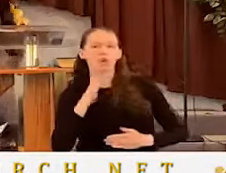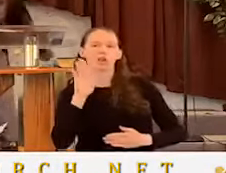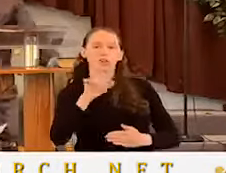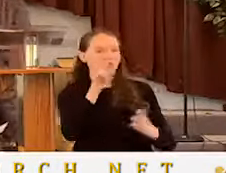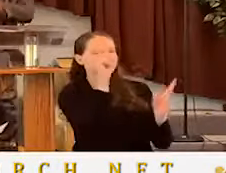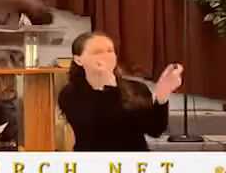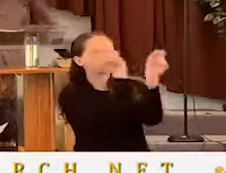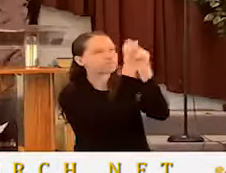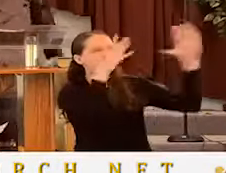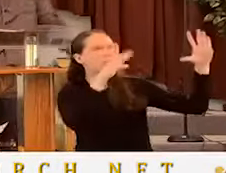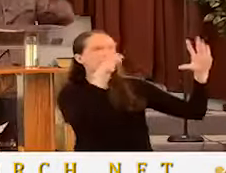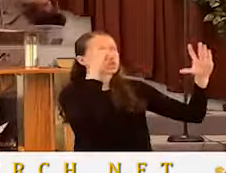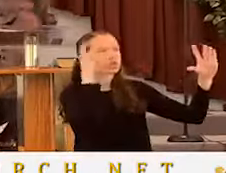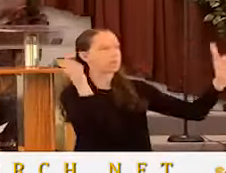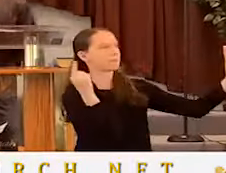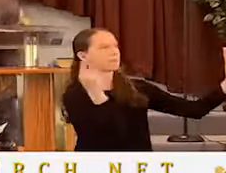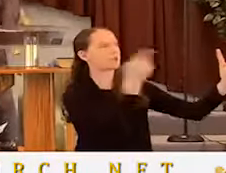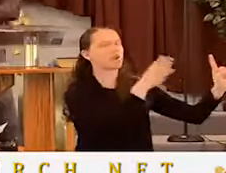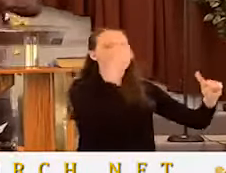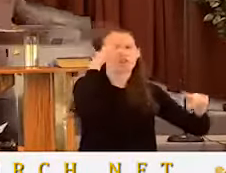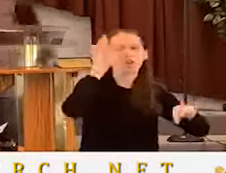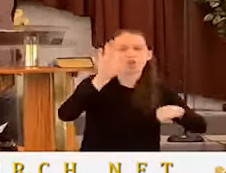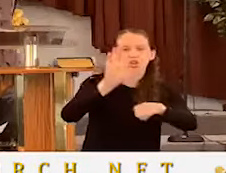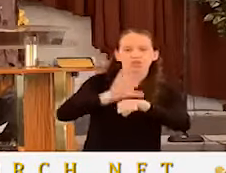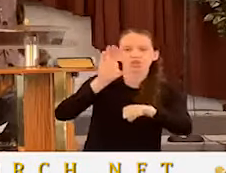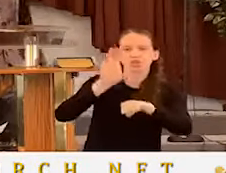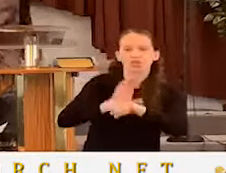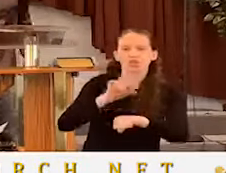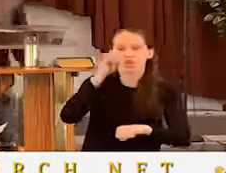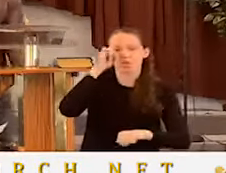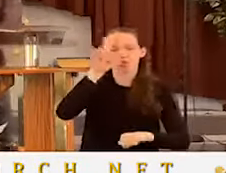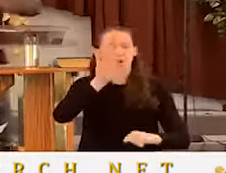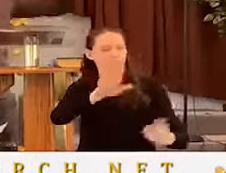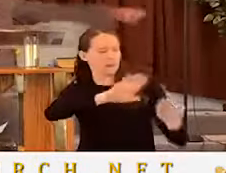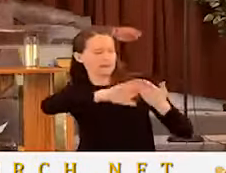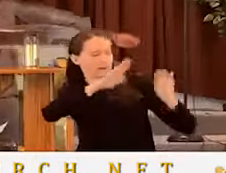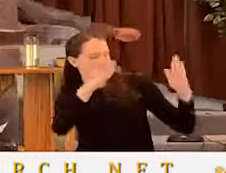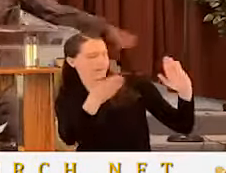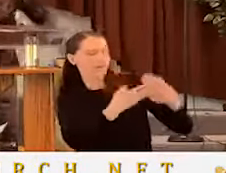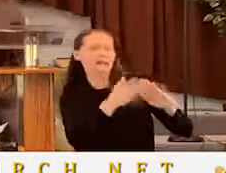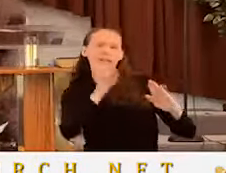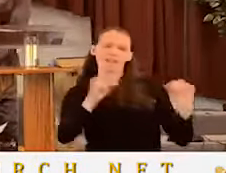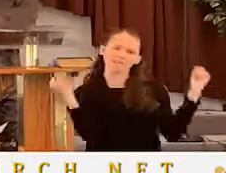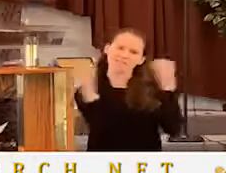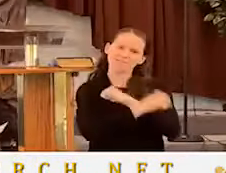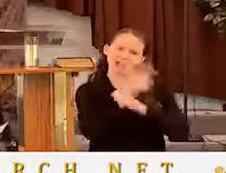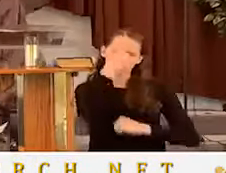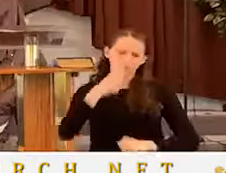Church, fight for your community, fight.